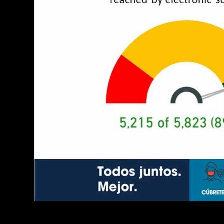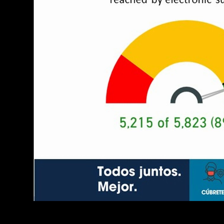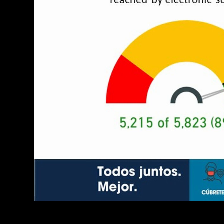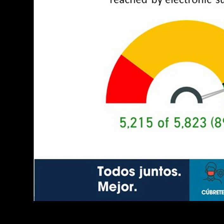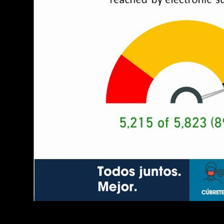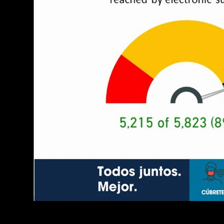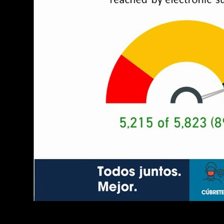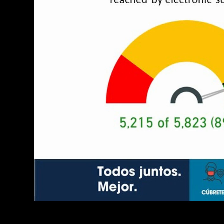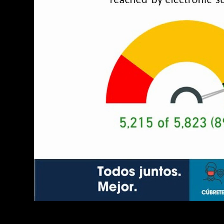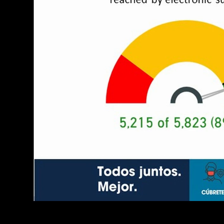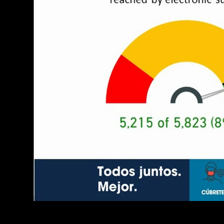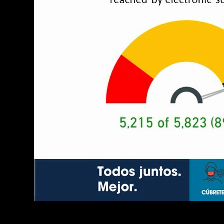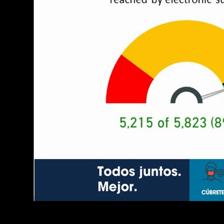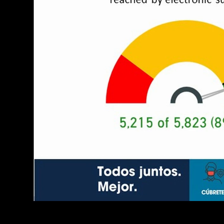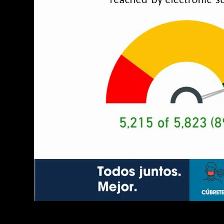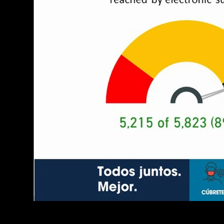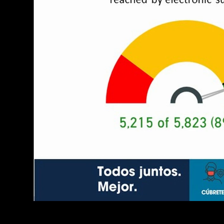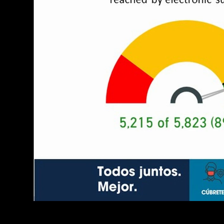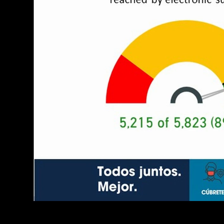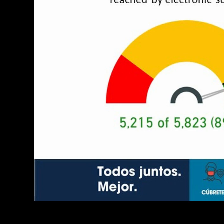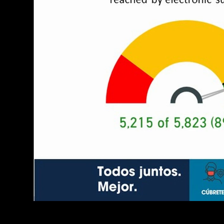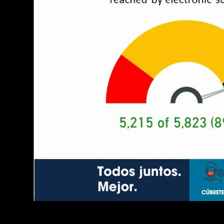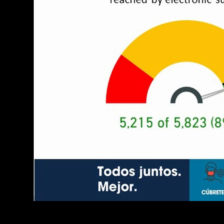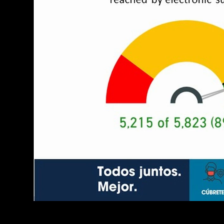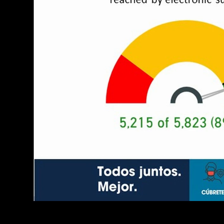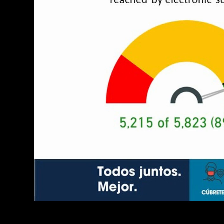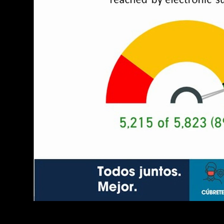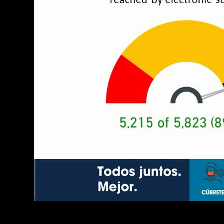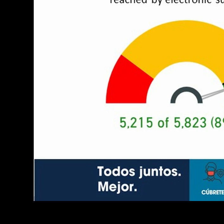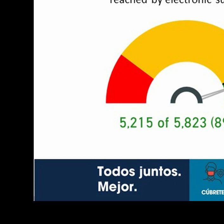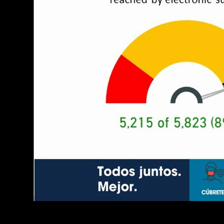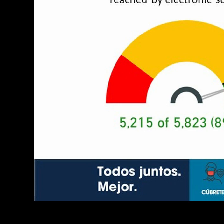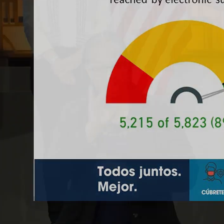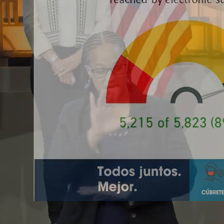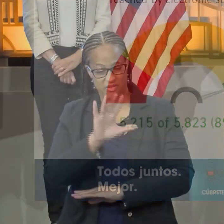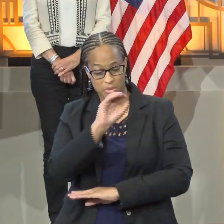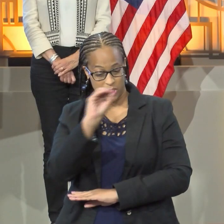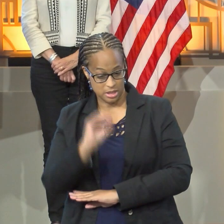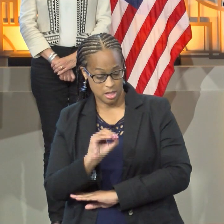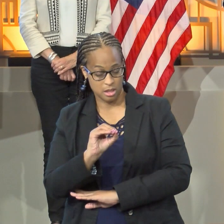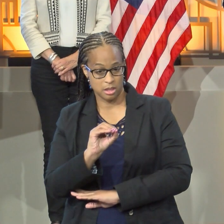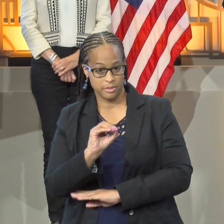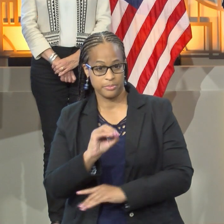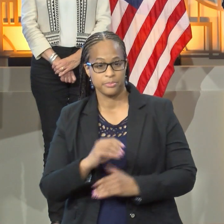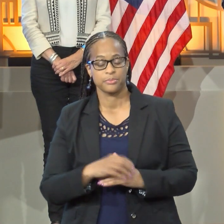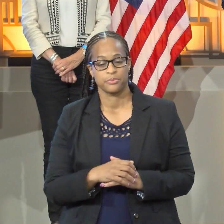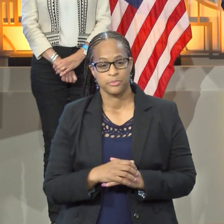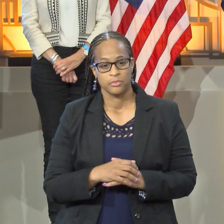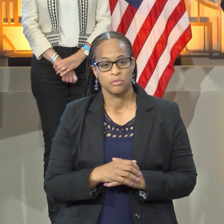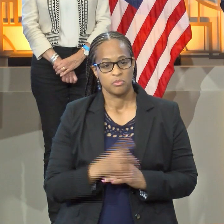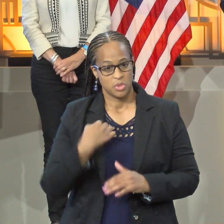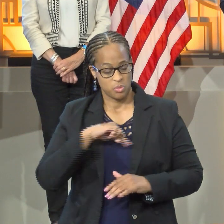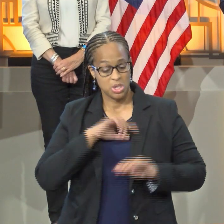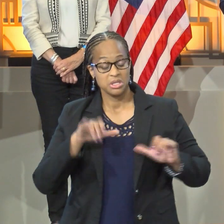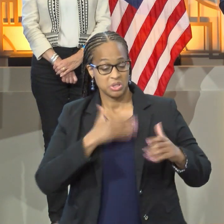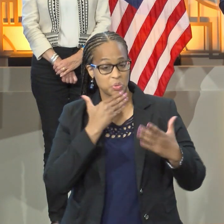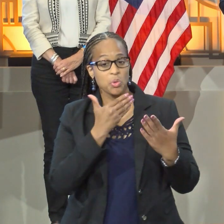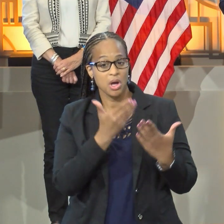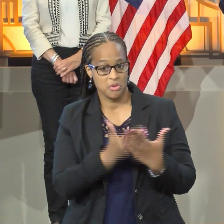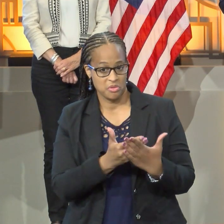to 5,215. So our goal has been 85%. So from that standpoint, we did